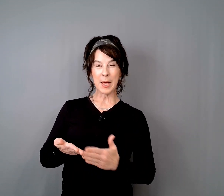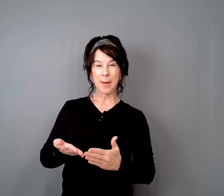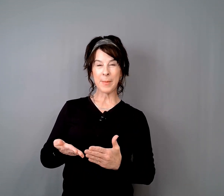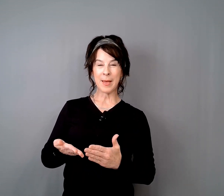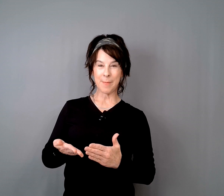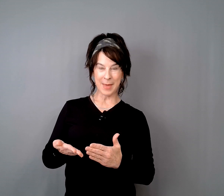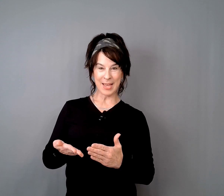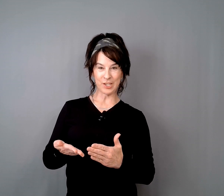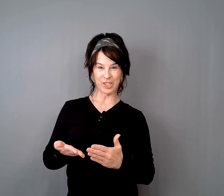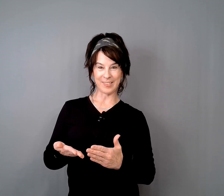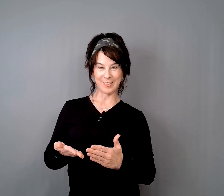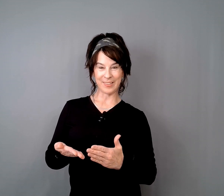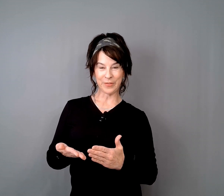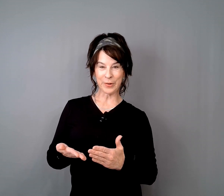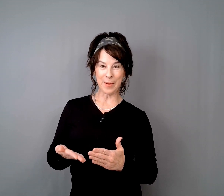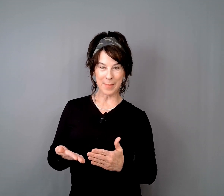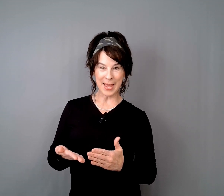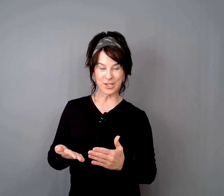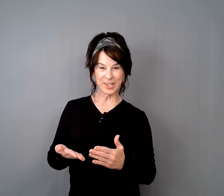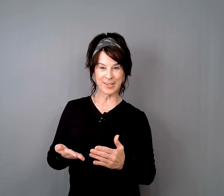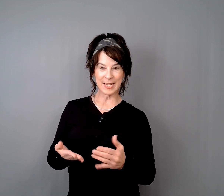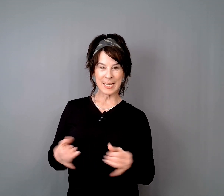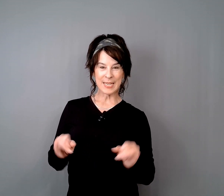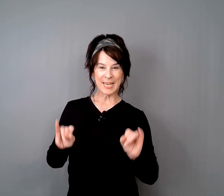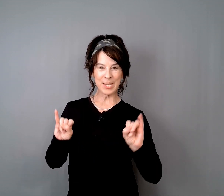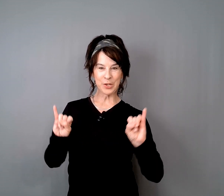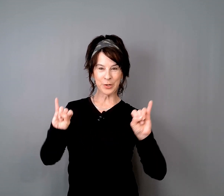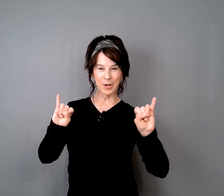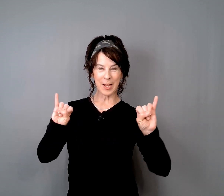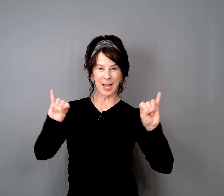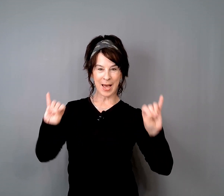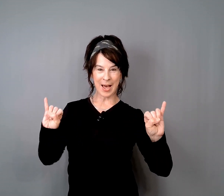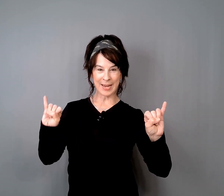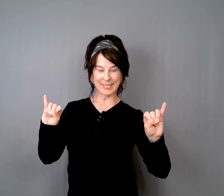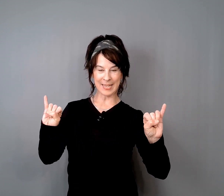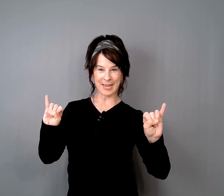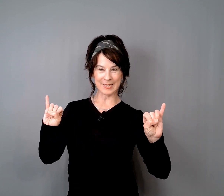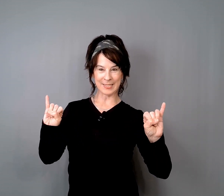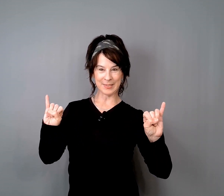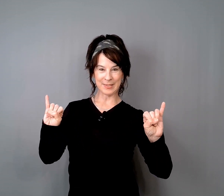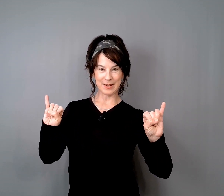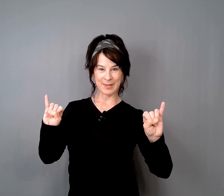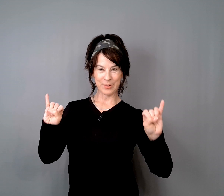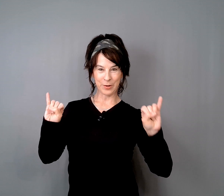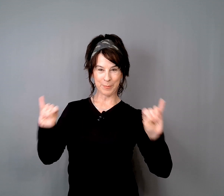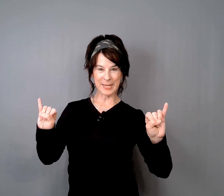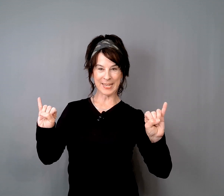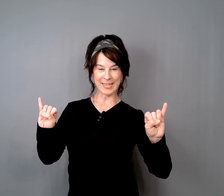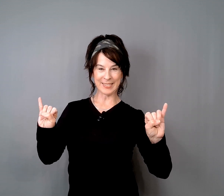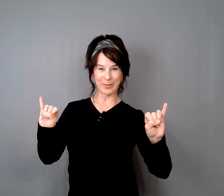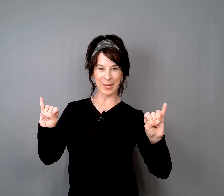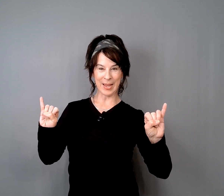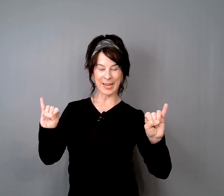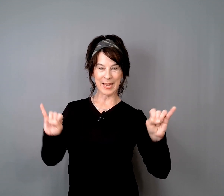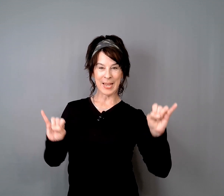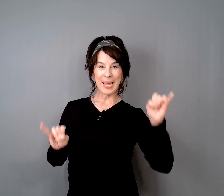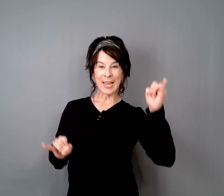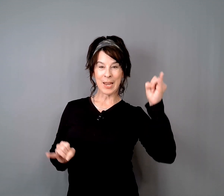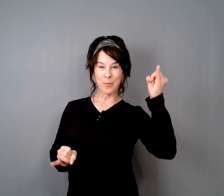Some imagine. For imagine, take your eye signs, your pinkies, okay? And with